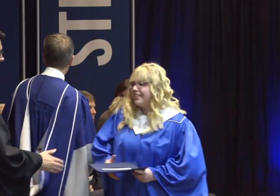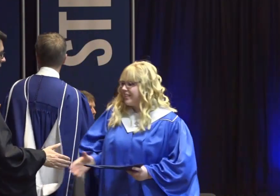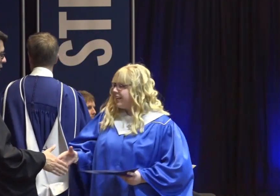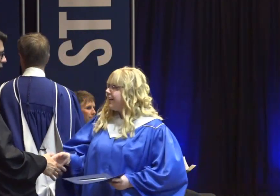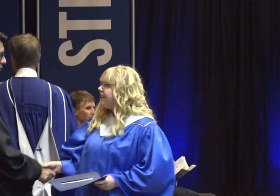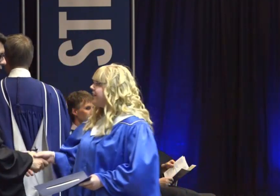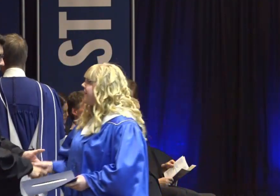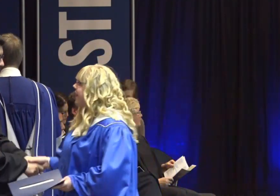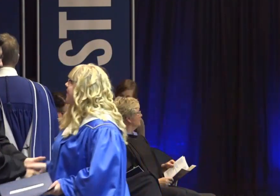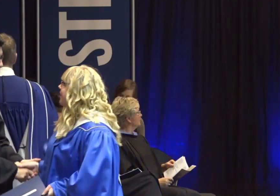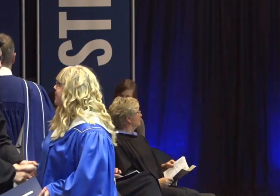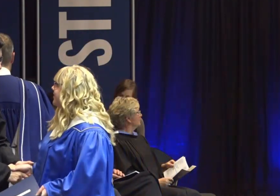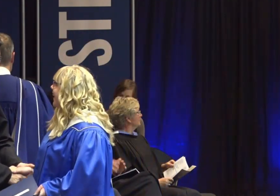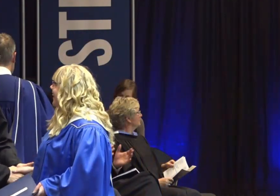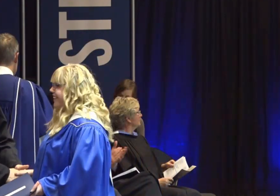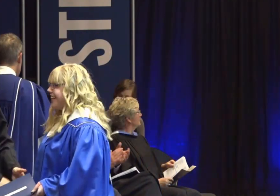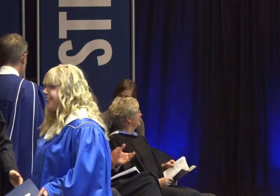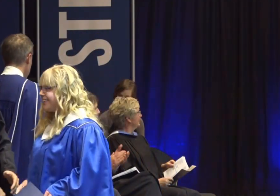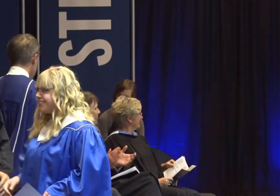Natasha Hubley.